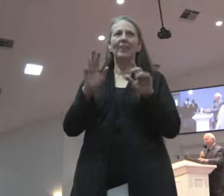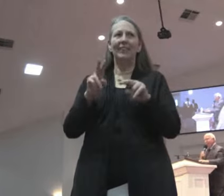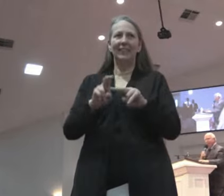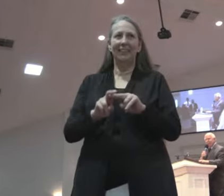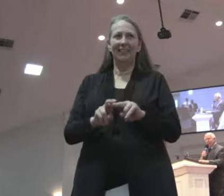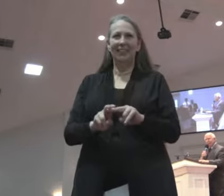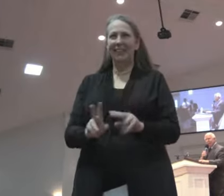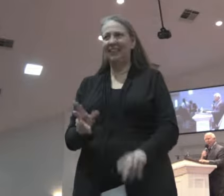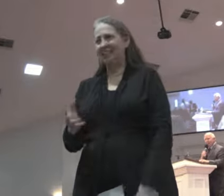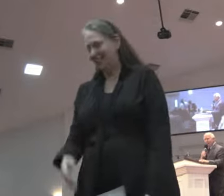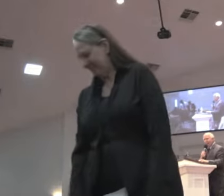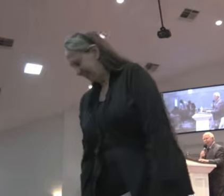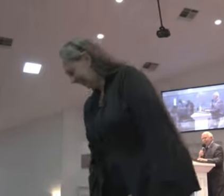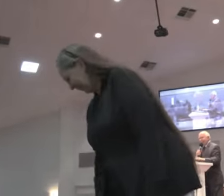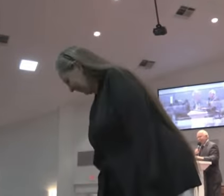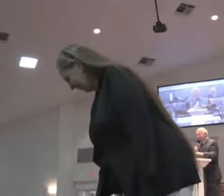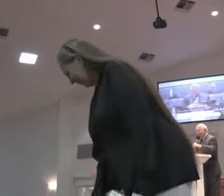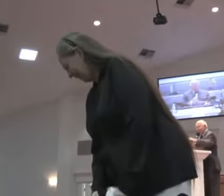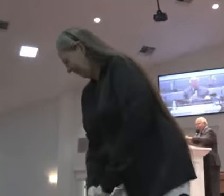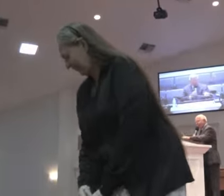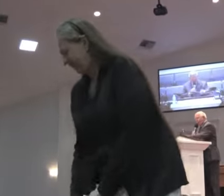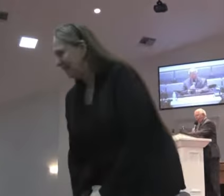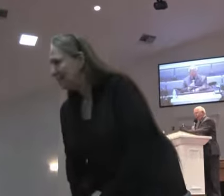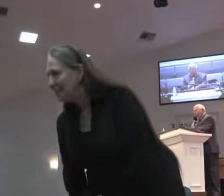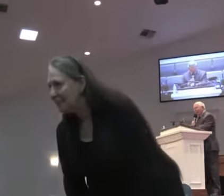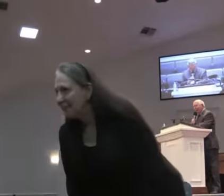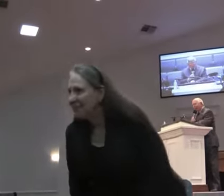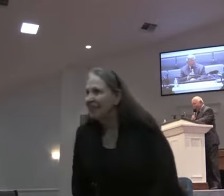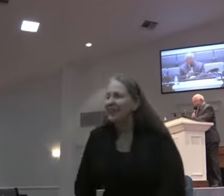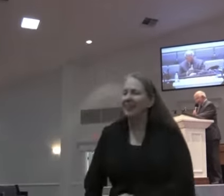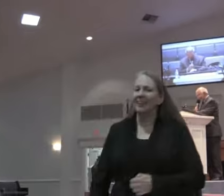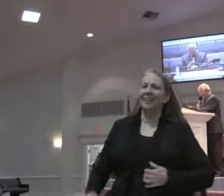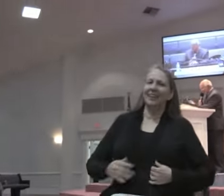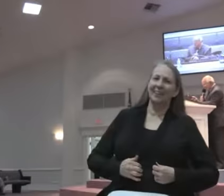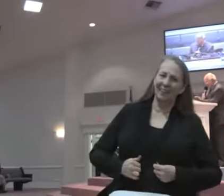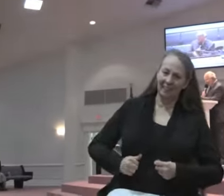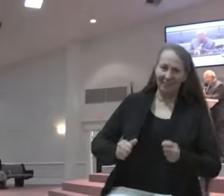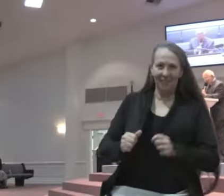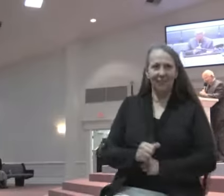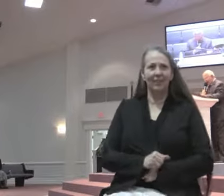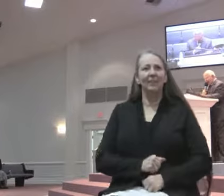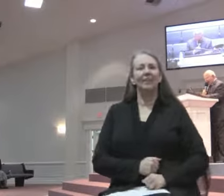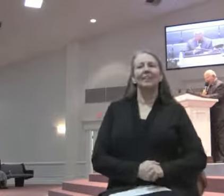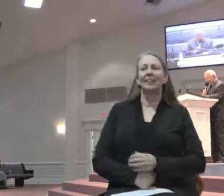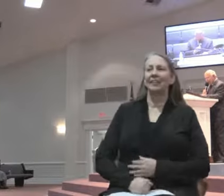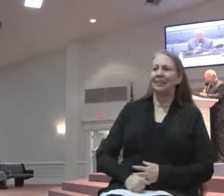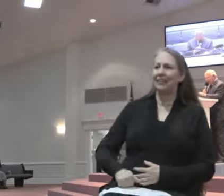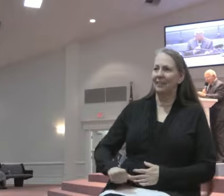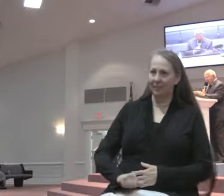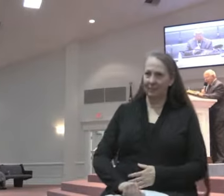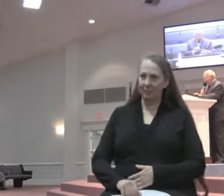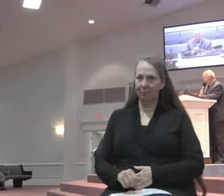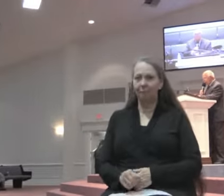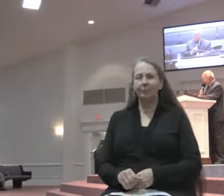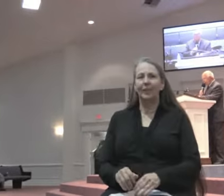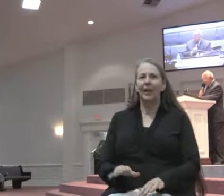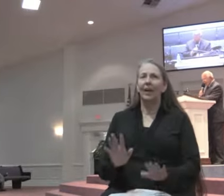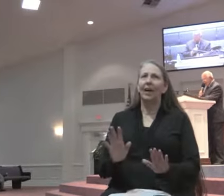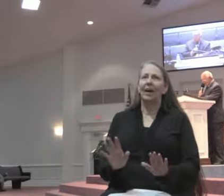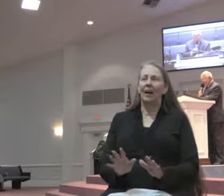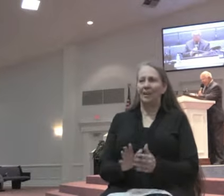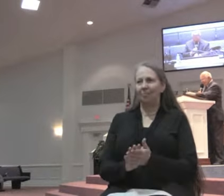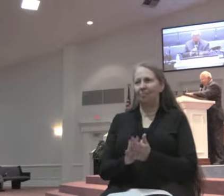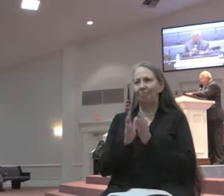I'll make friends to start off with. It is so